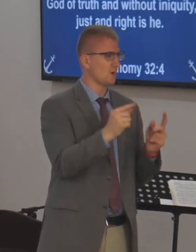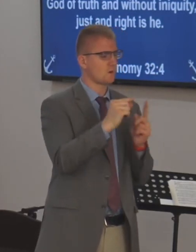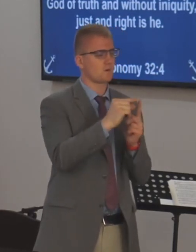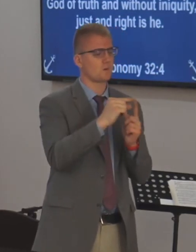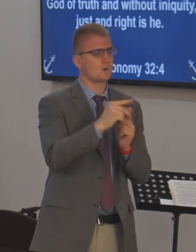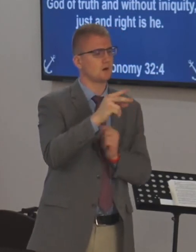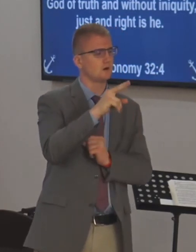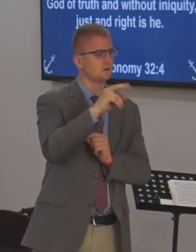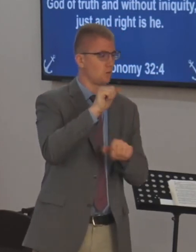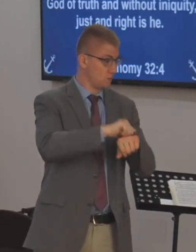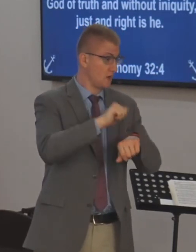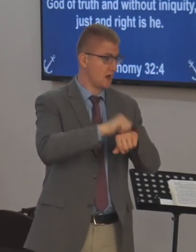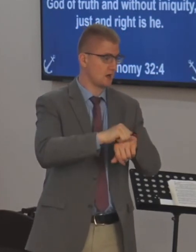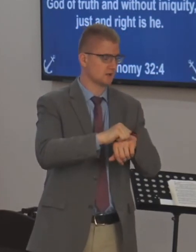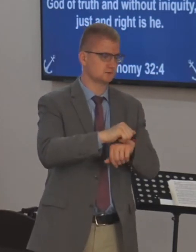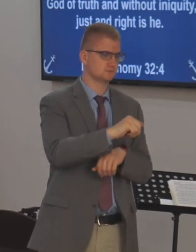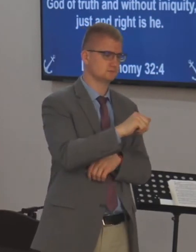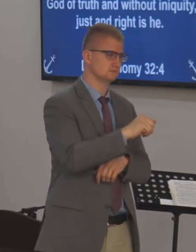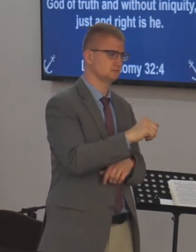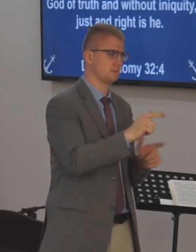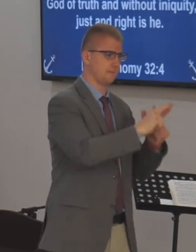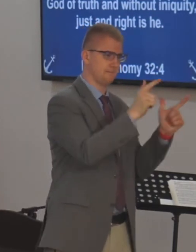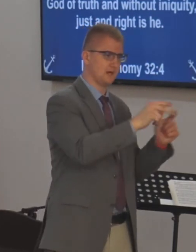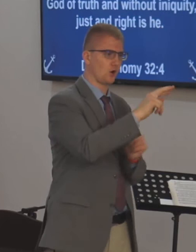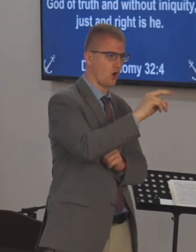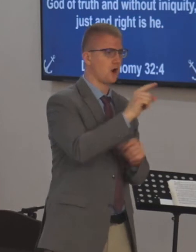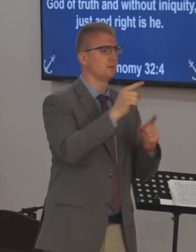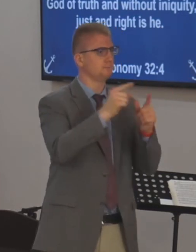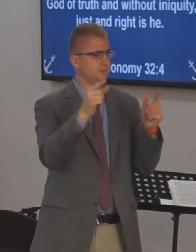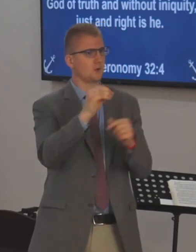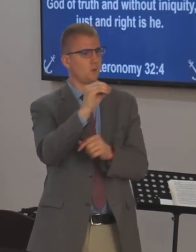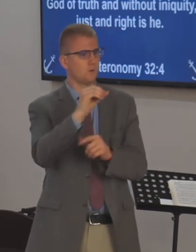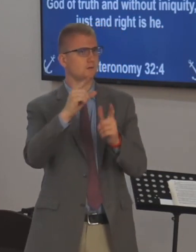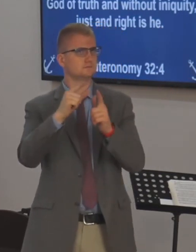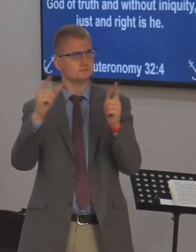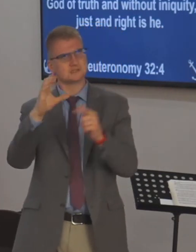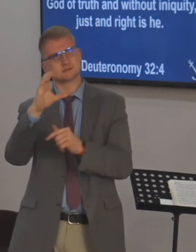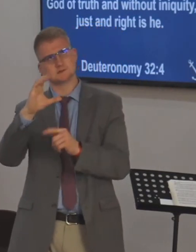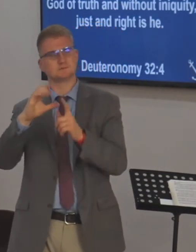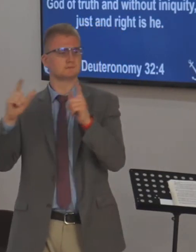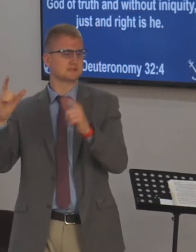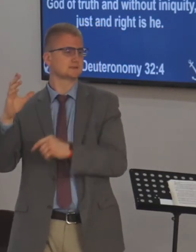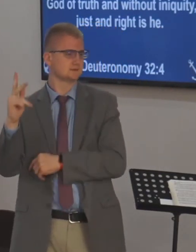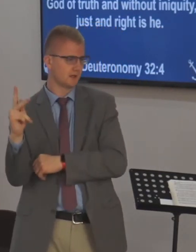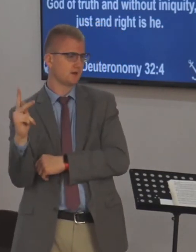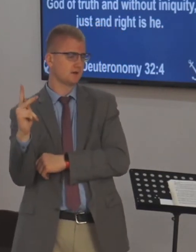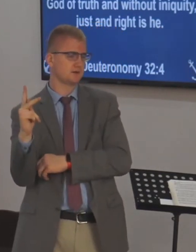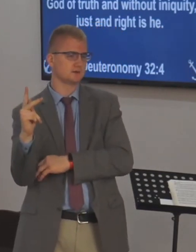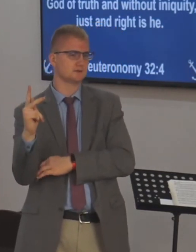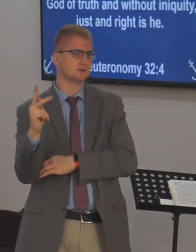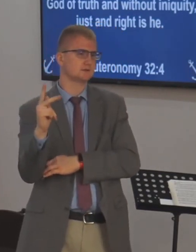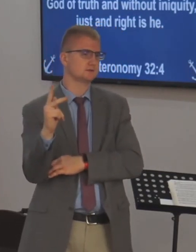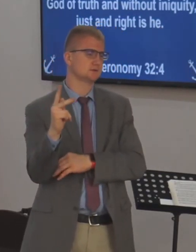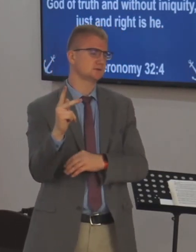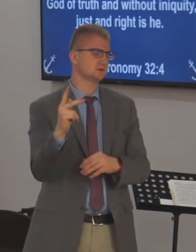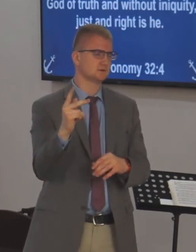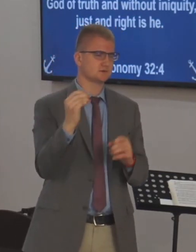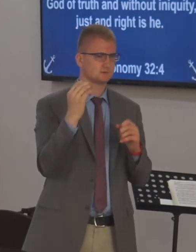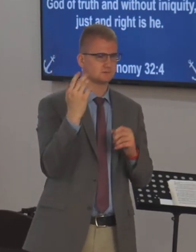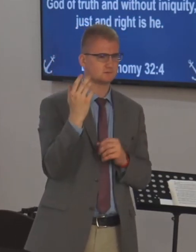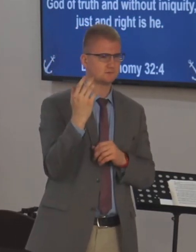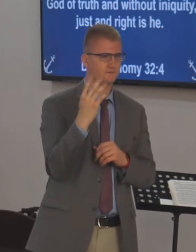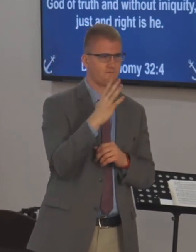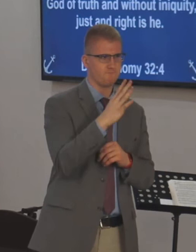in this song. Four times, the rock. Four times in here. You know how many times the word rock shows up in the Bible?